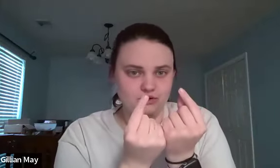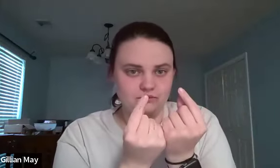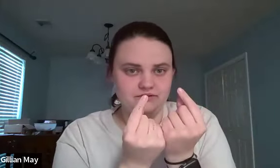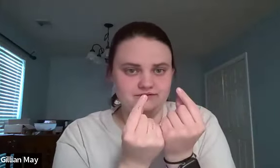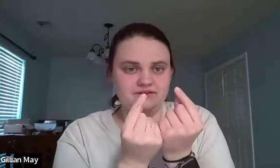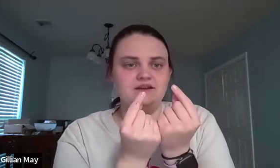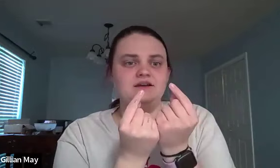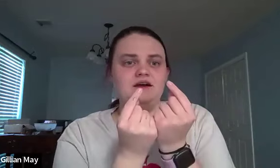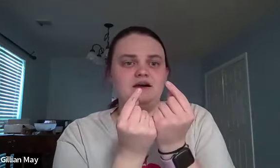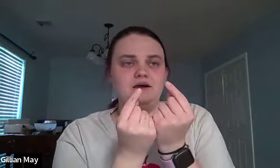group,